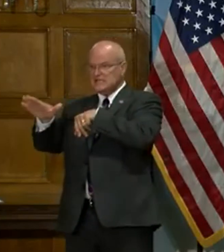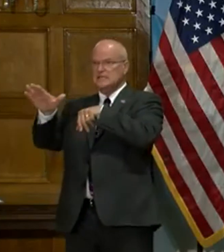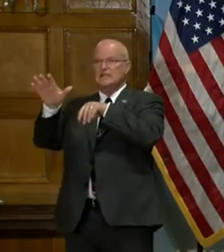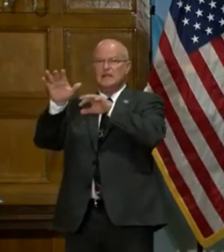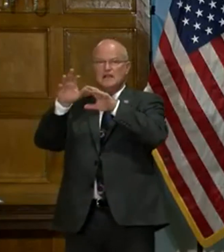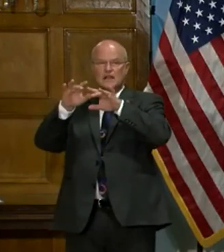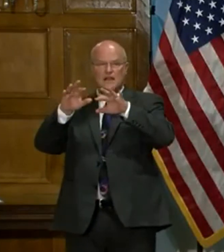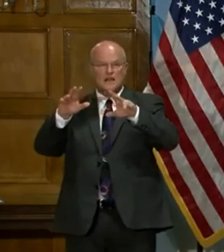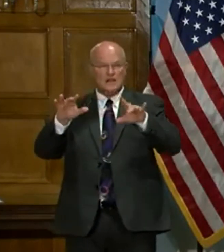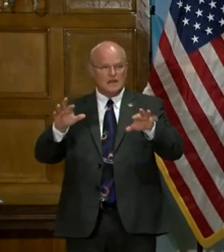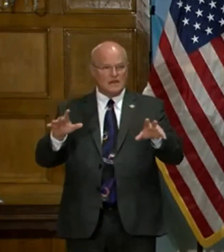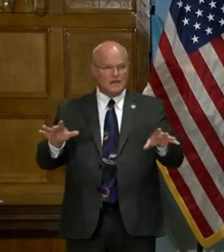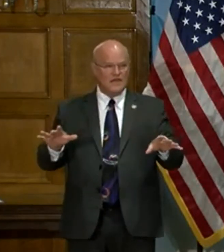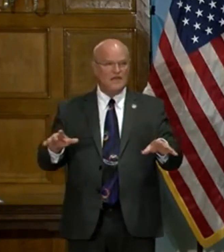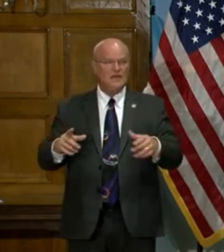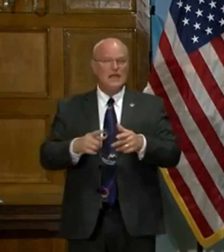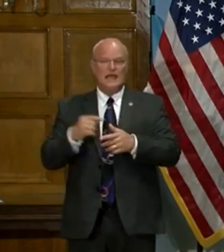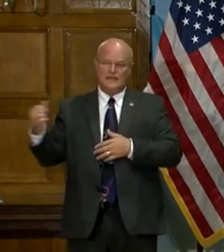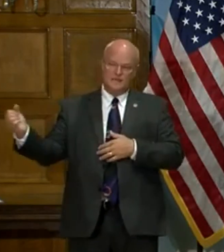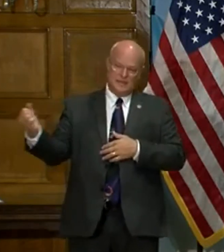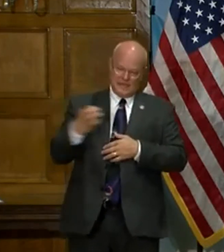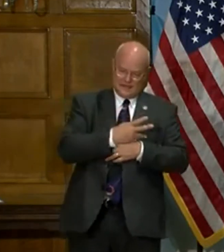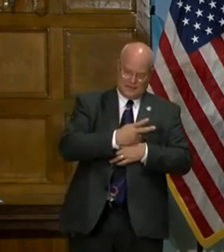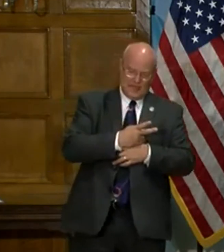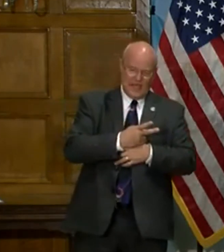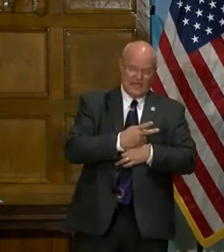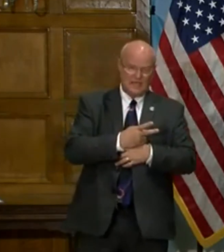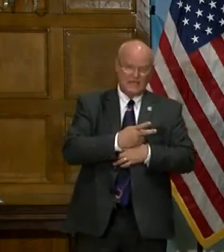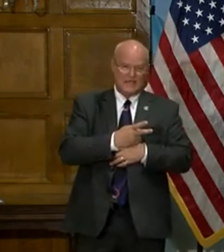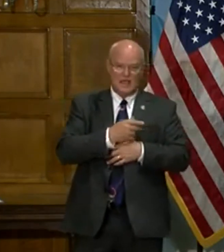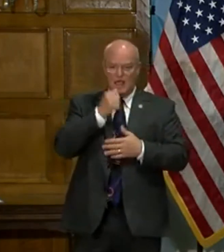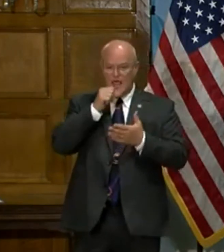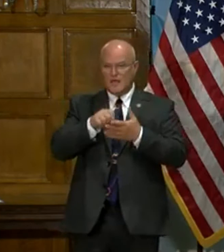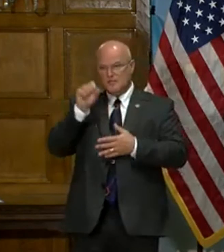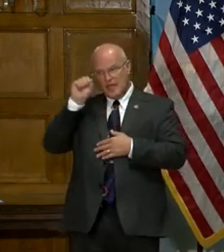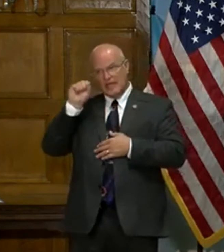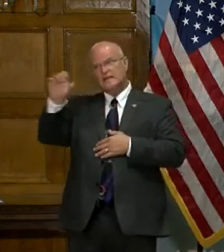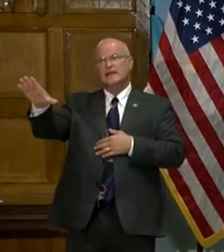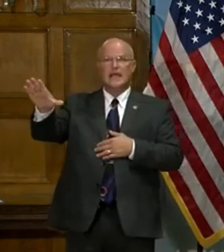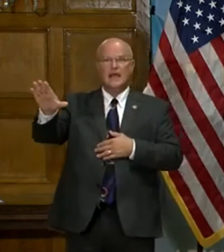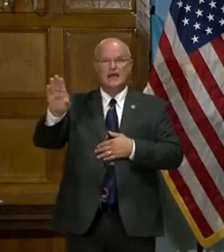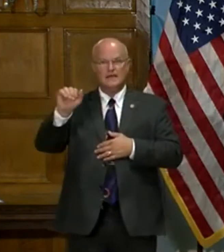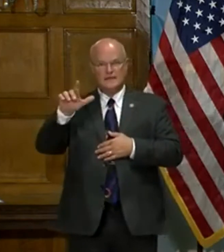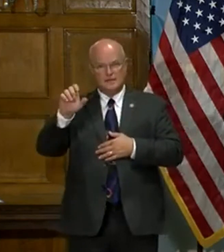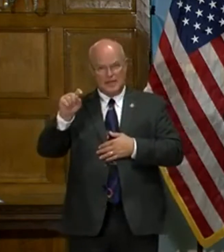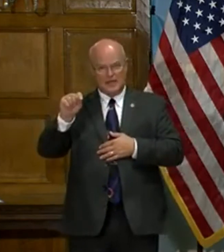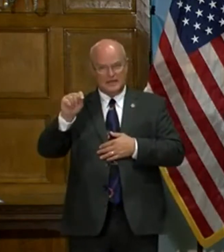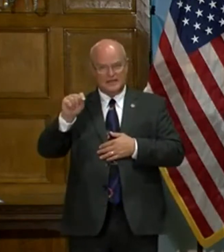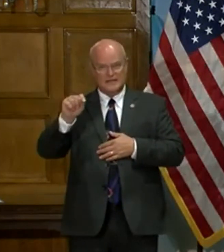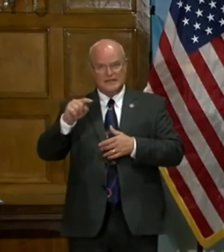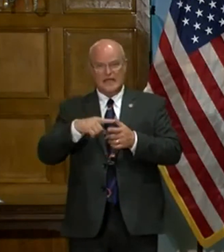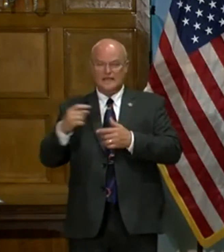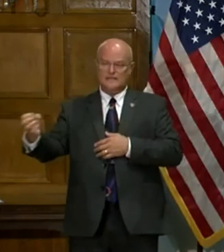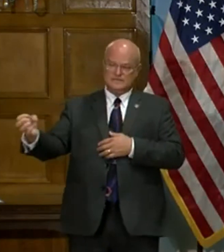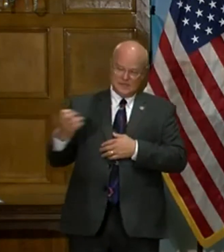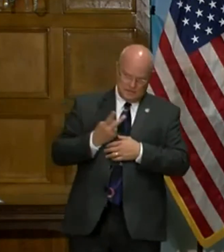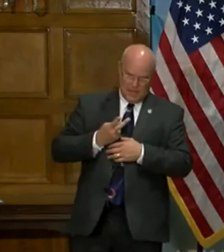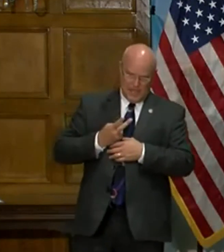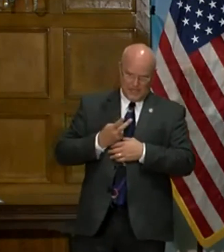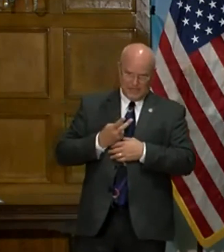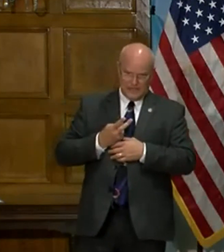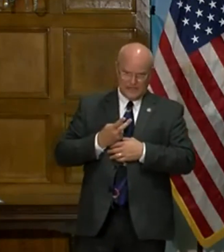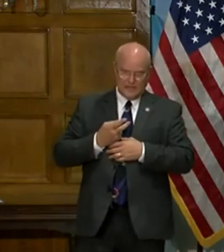the application, them mailing it back, you mailing out the ballot, them returning